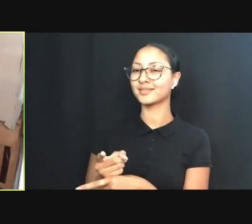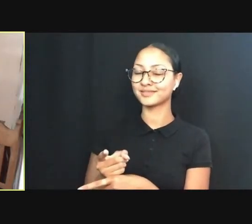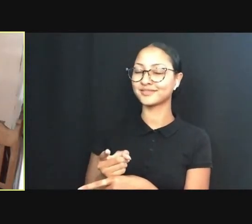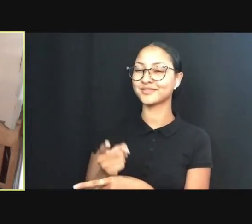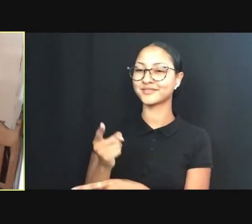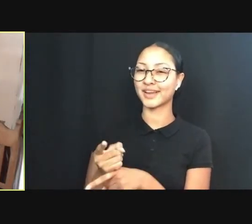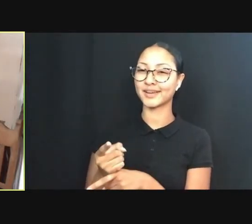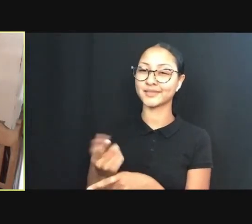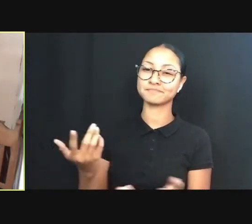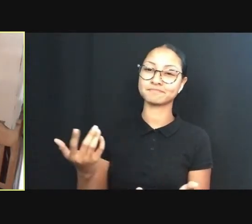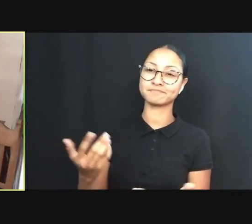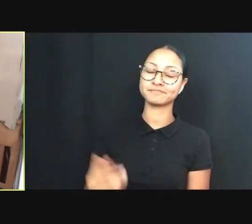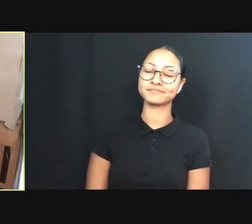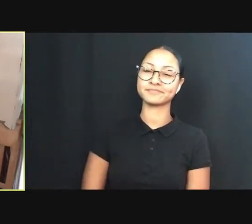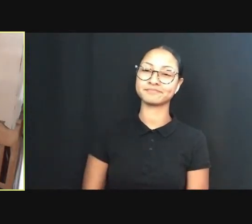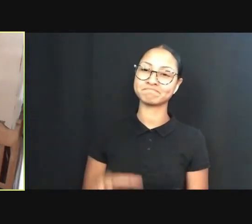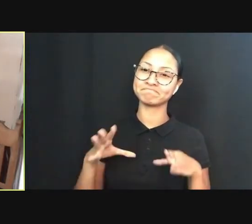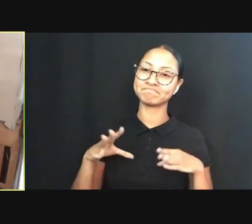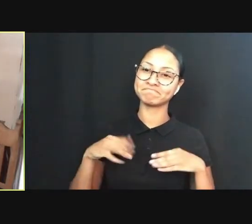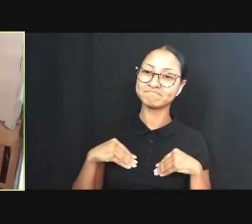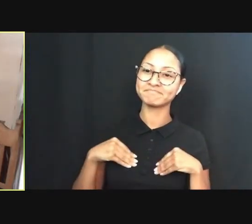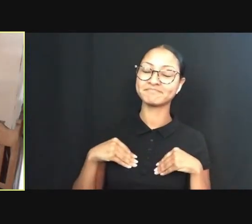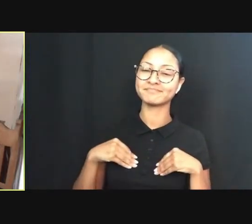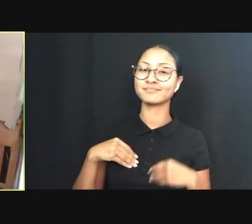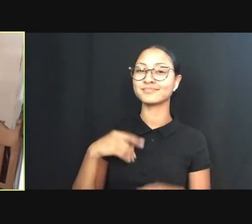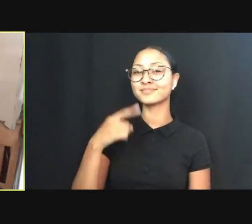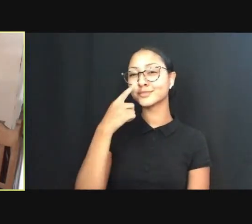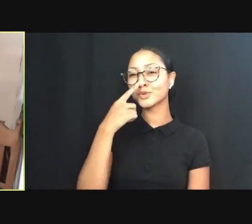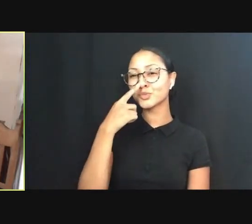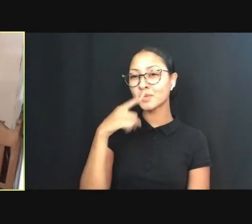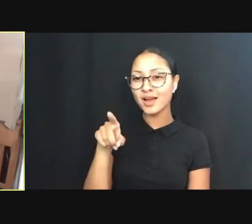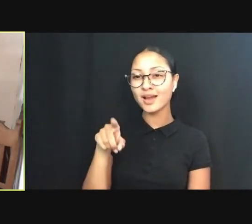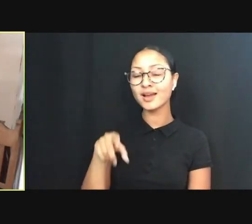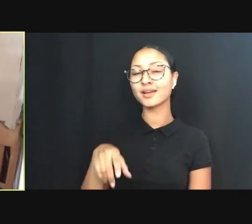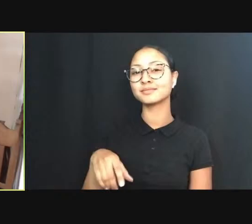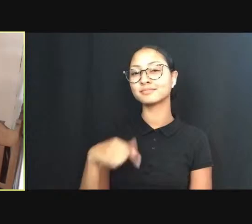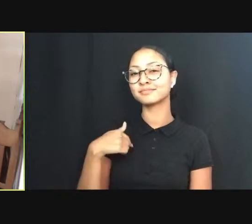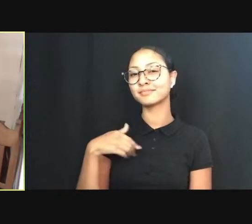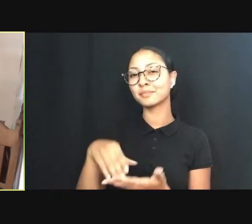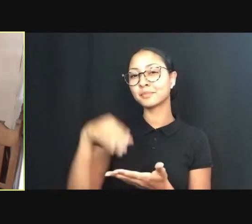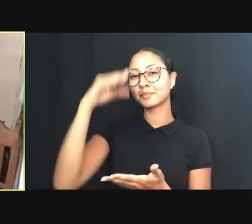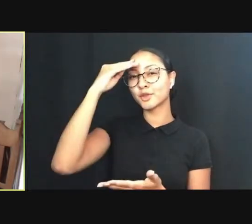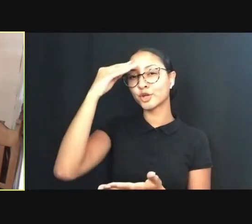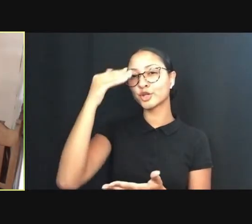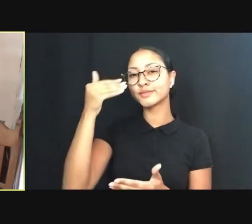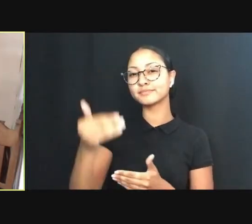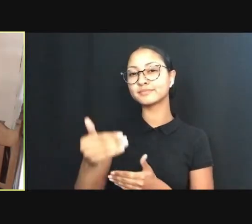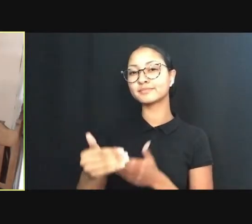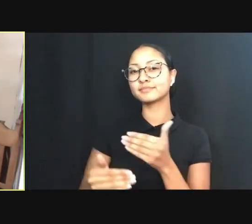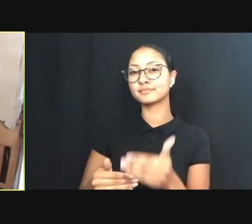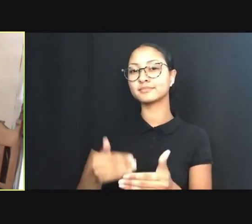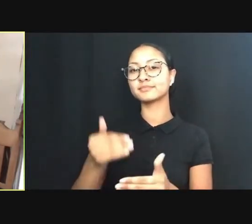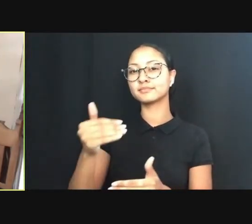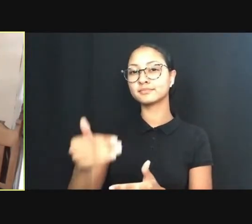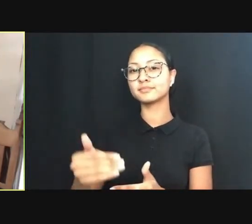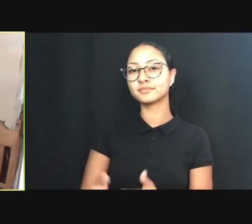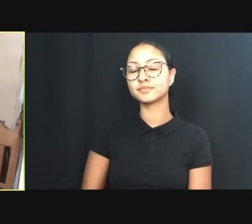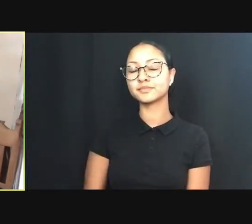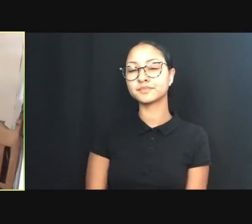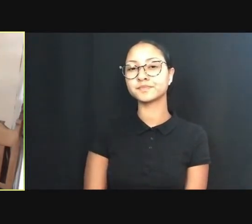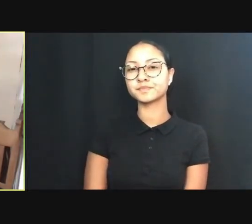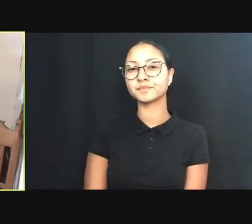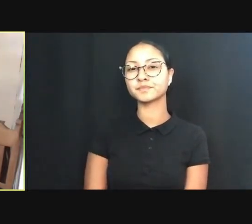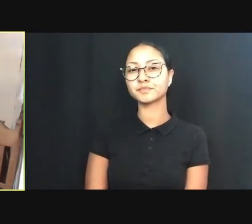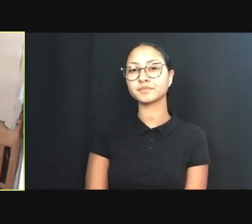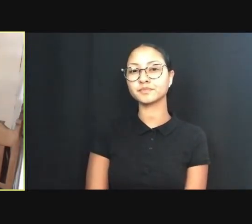learning as much as I'm needing to like take steps away from it because it has a, you know, whatever that kind of like,